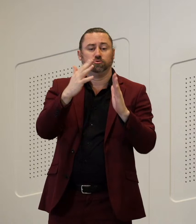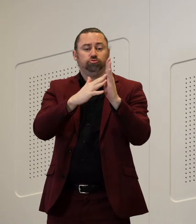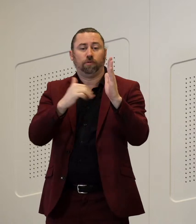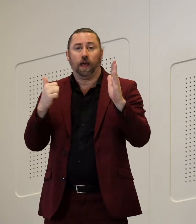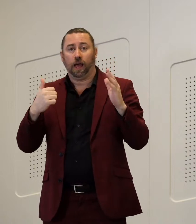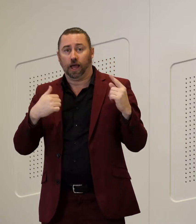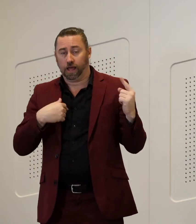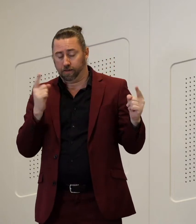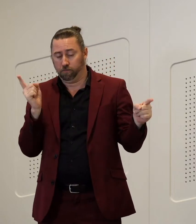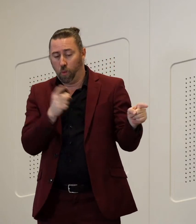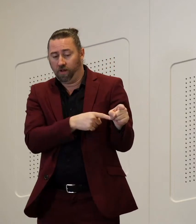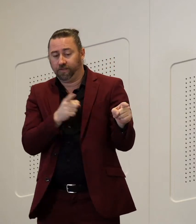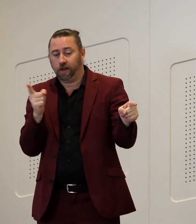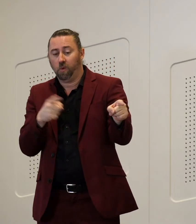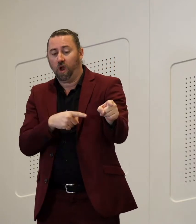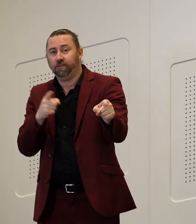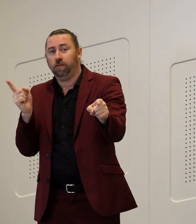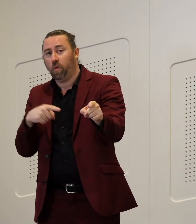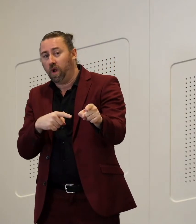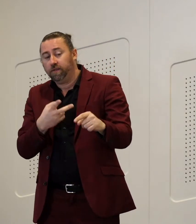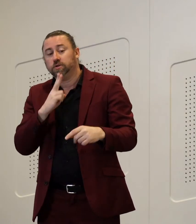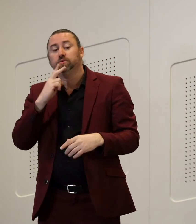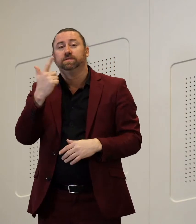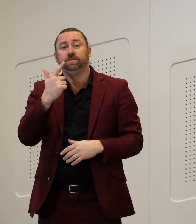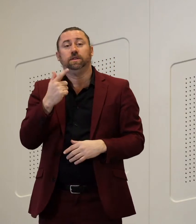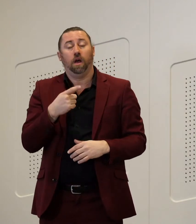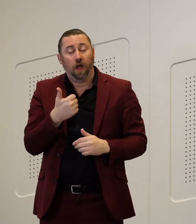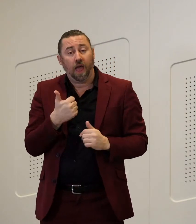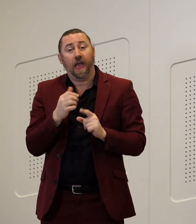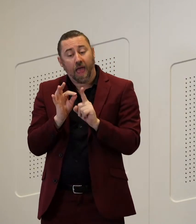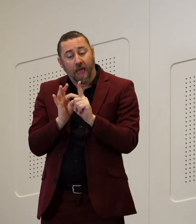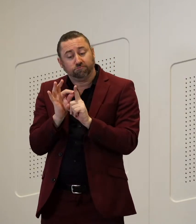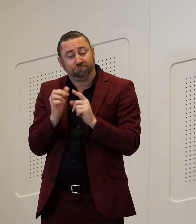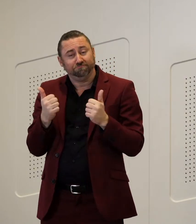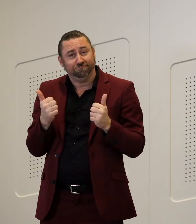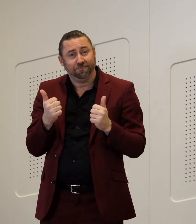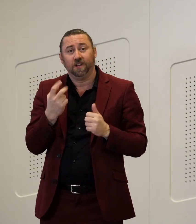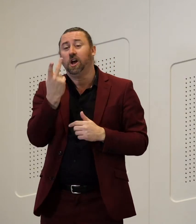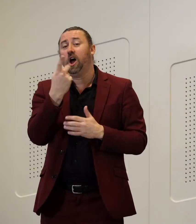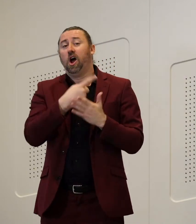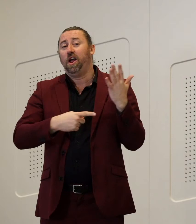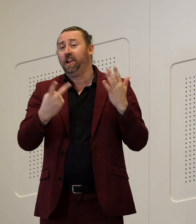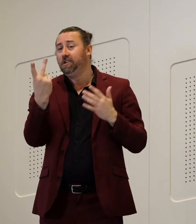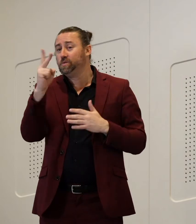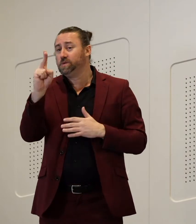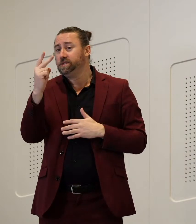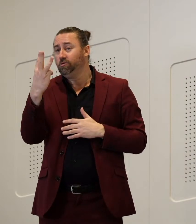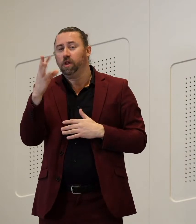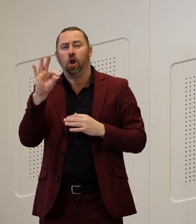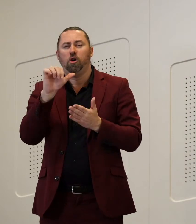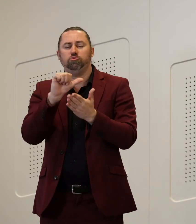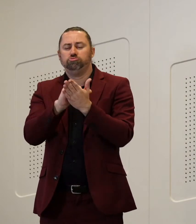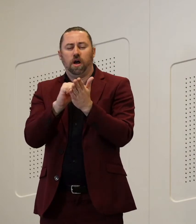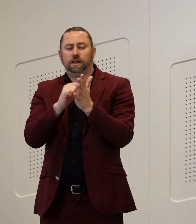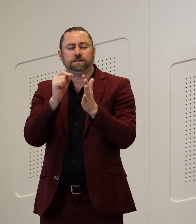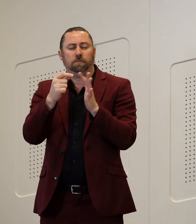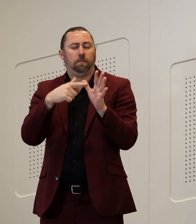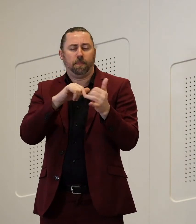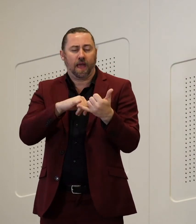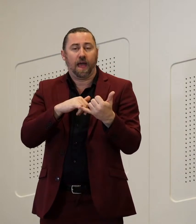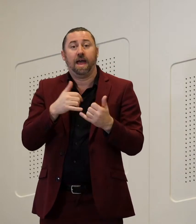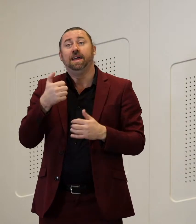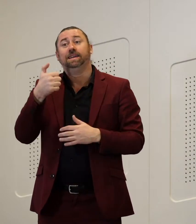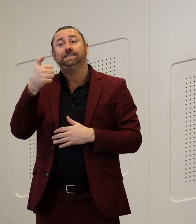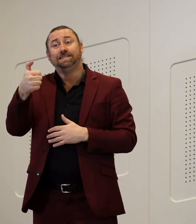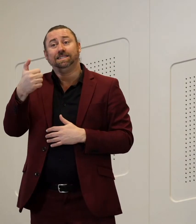vehicles were intercepted, and we saw a continued improvement, 23 not having the right passes and 6 out of the hotspots. So